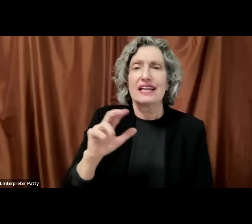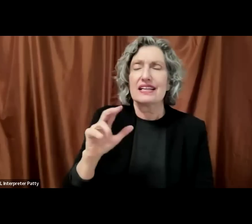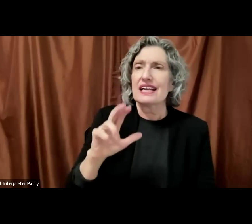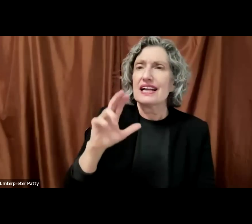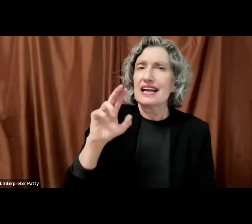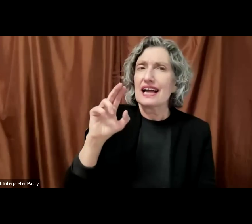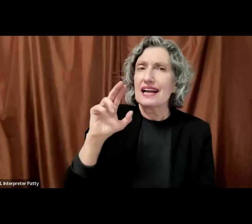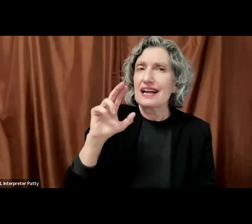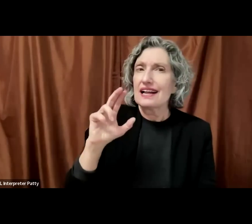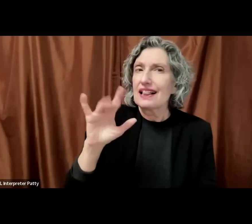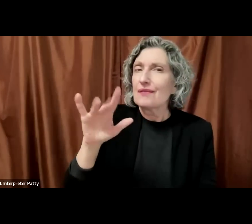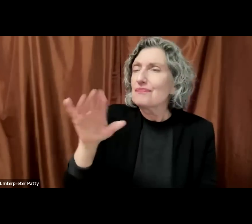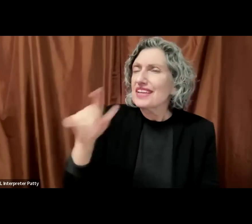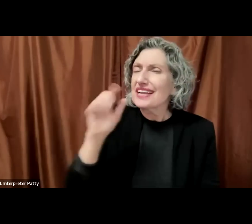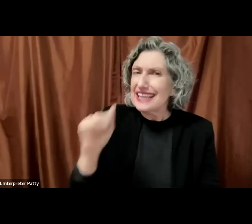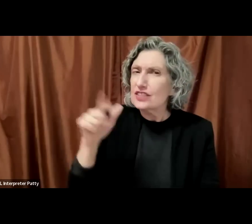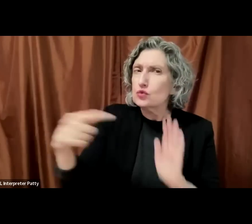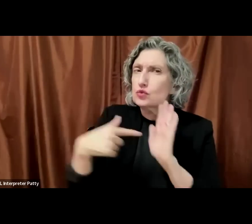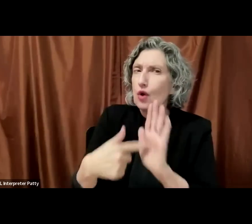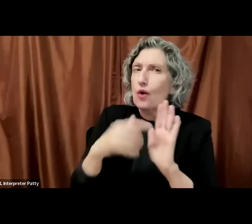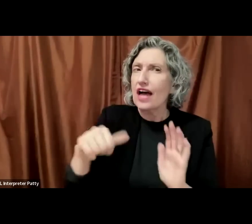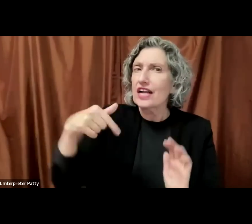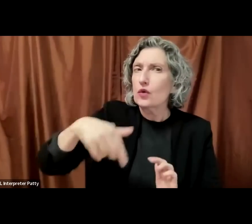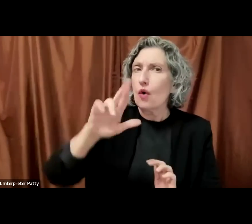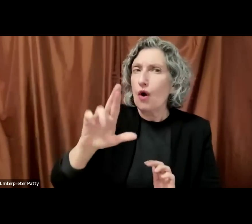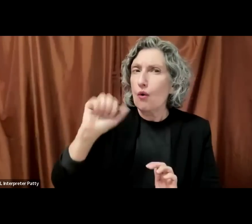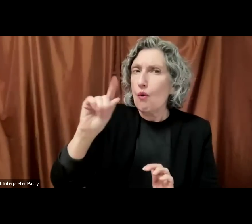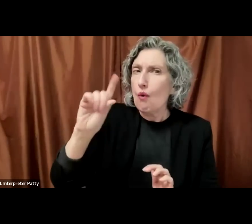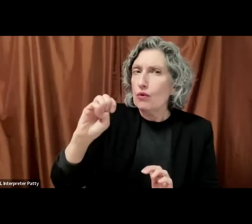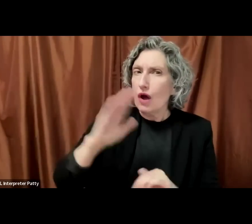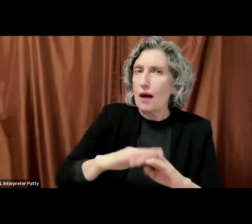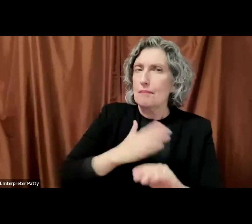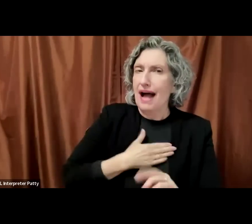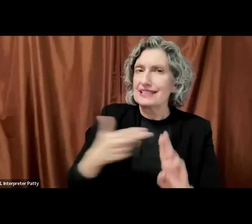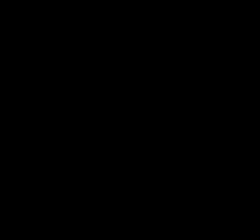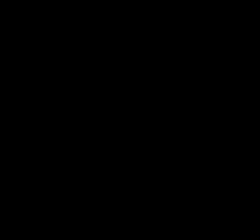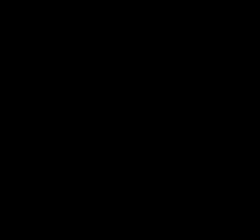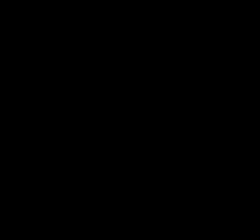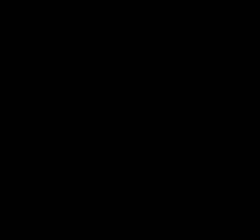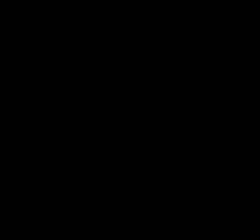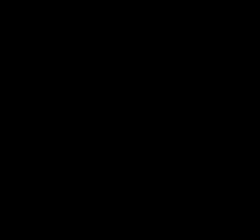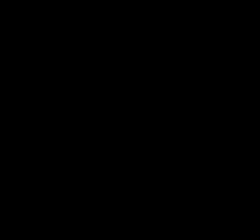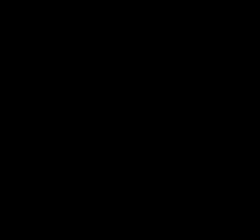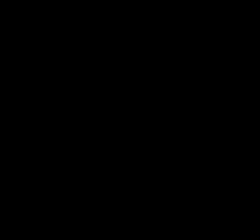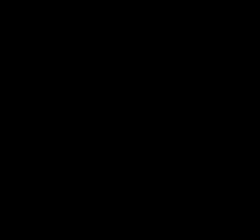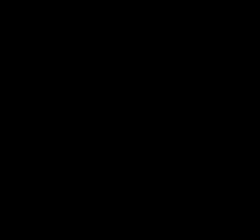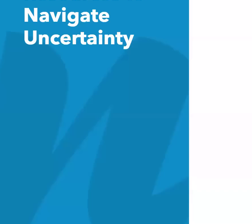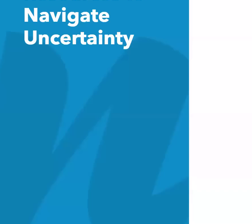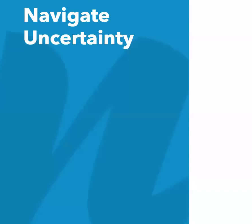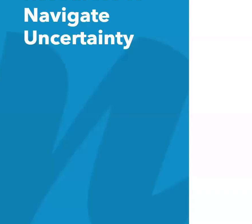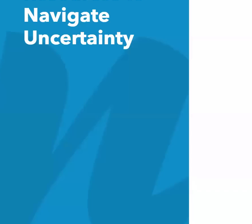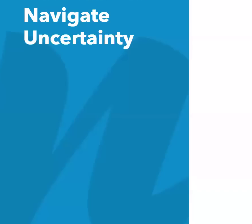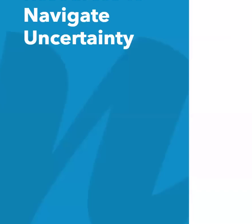team can actually show the slide with a QR code, if possible, while I'm speaking. I'm going to start with advocacy. Share